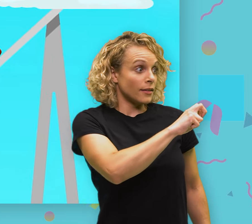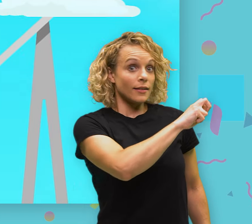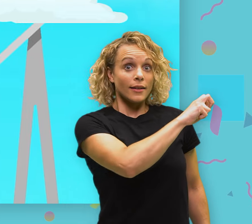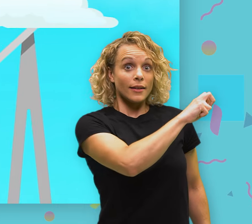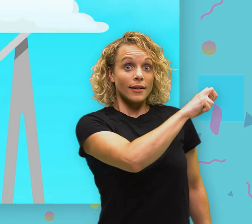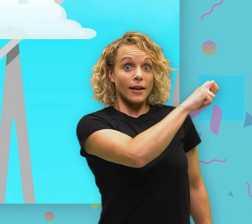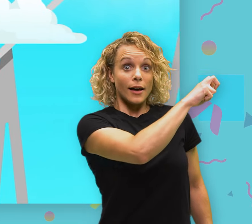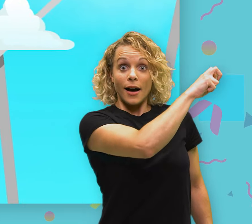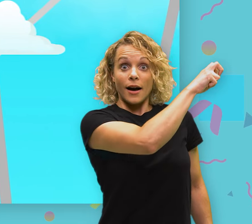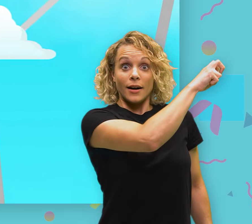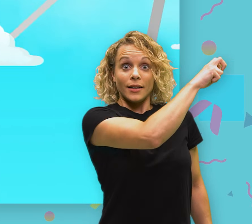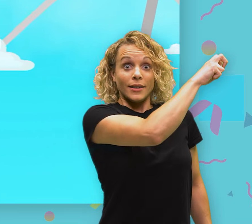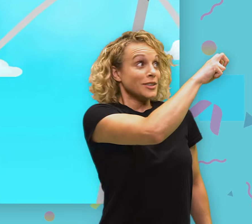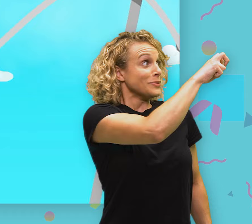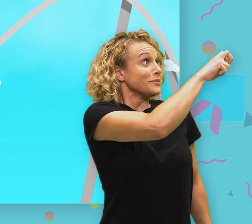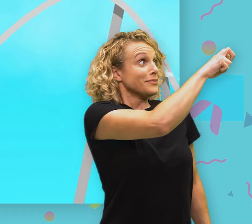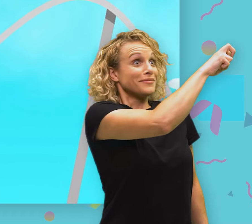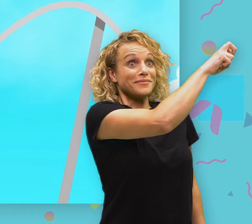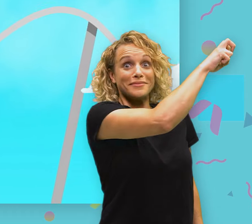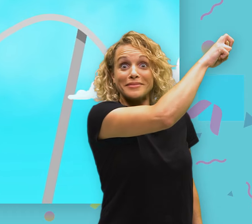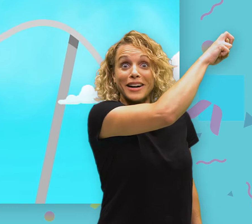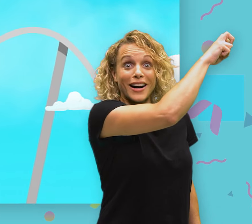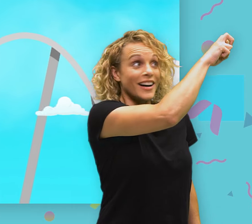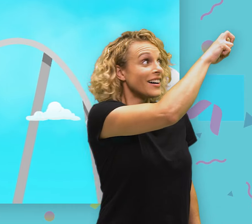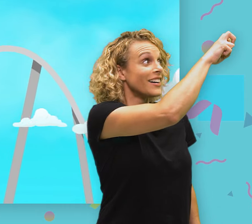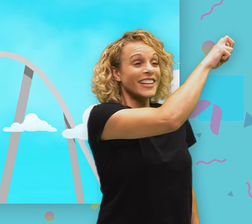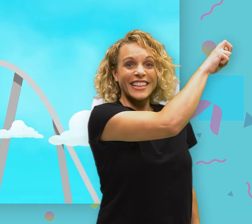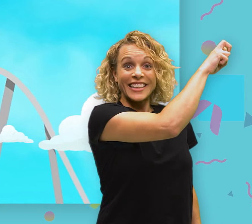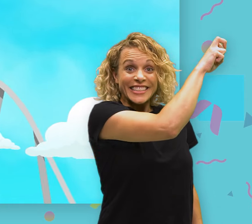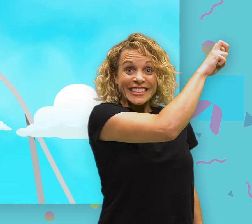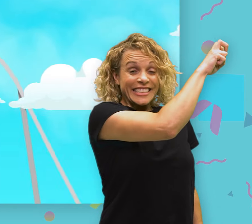higher, higher, higher.